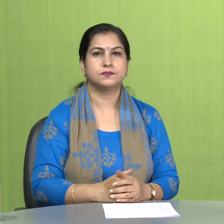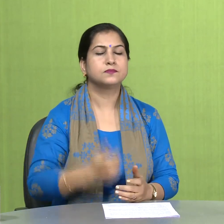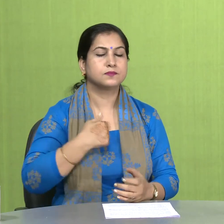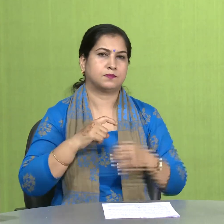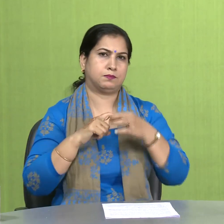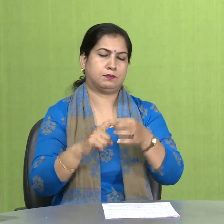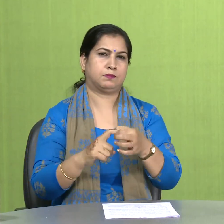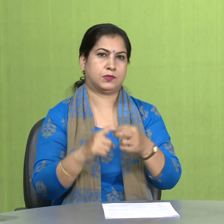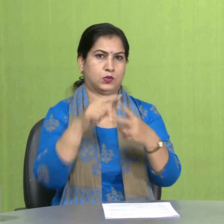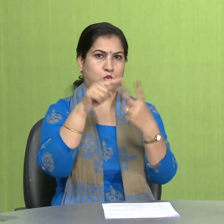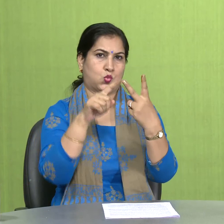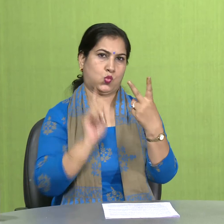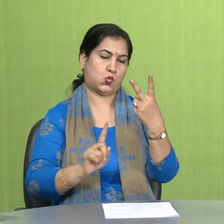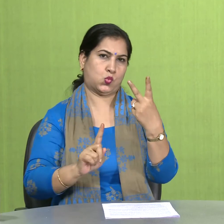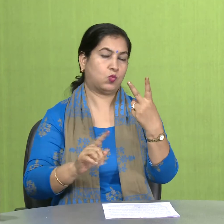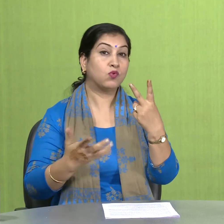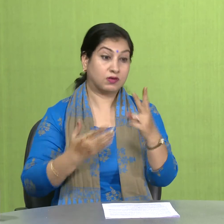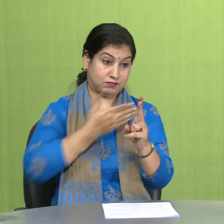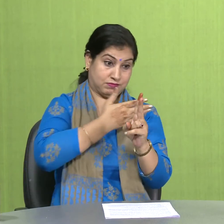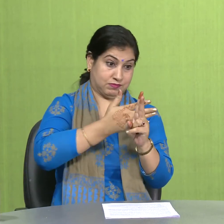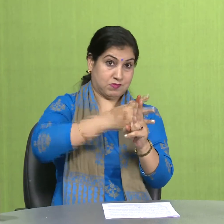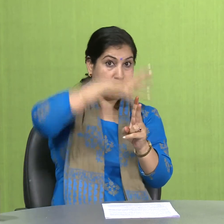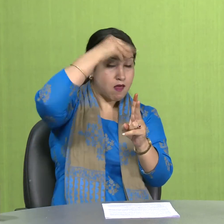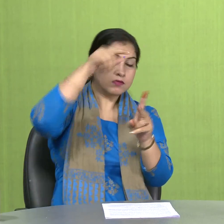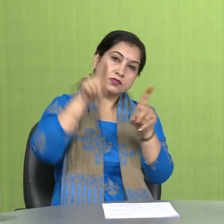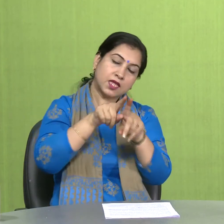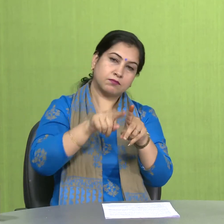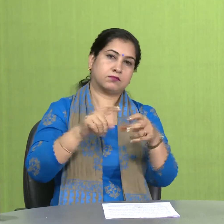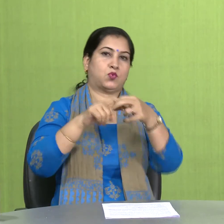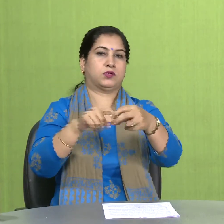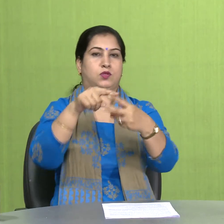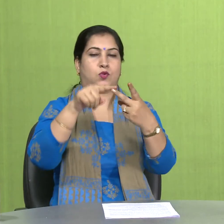you 2 questions based on today's video. So, be ready.